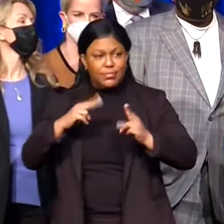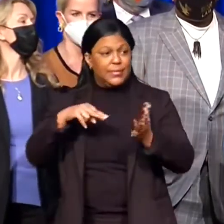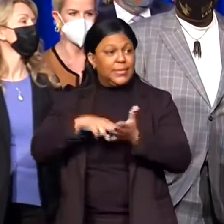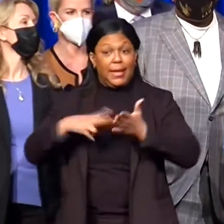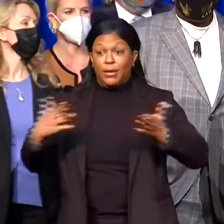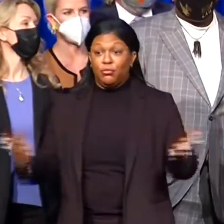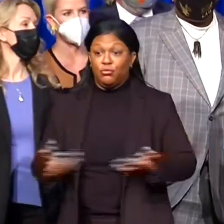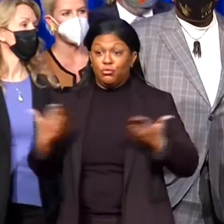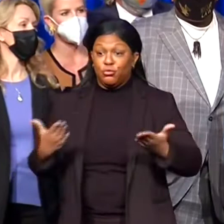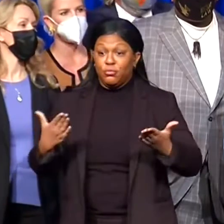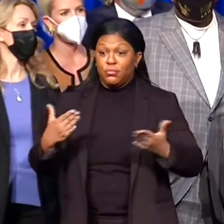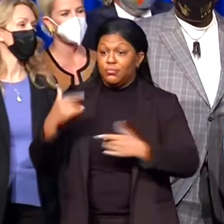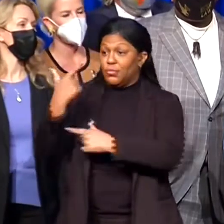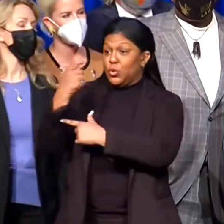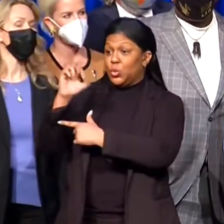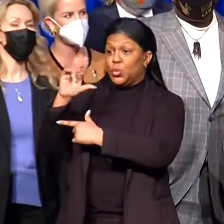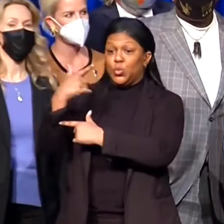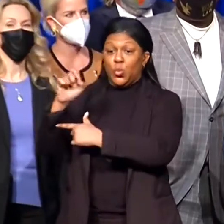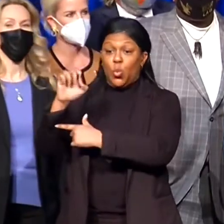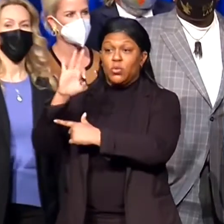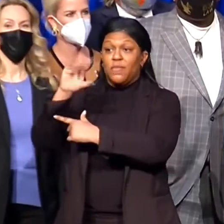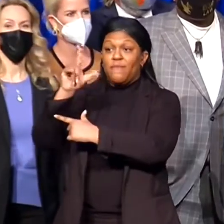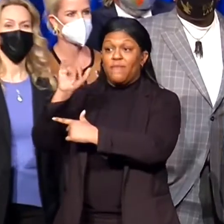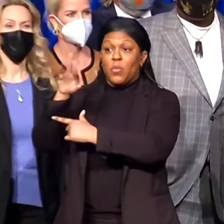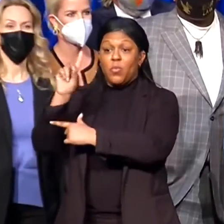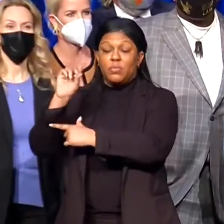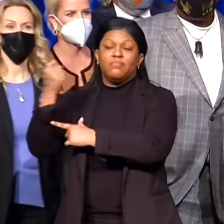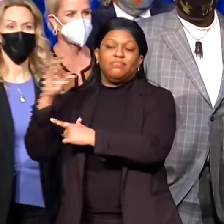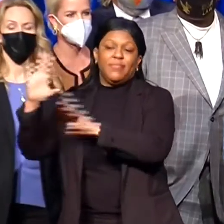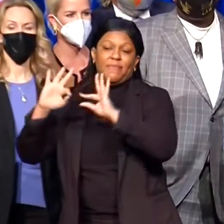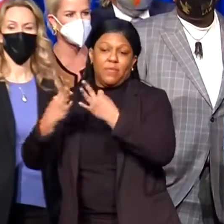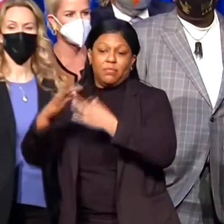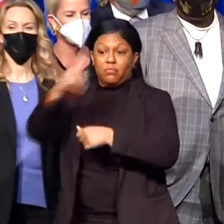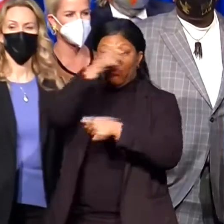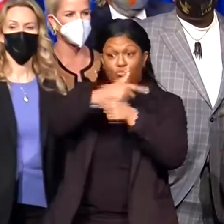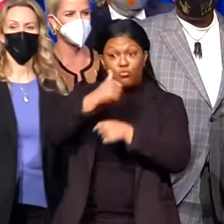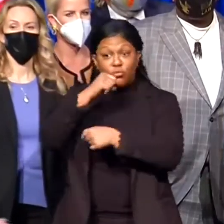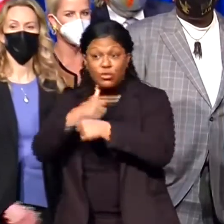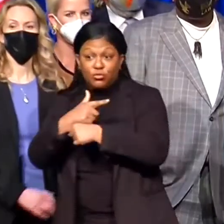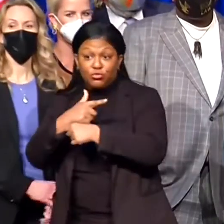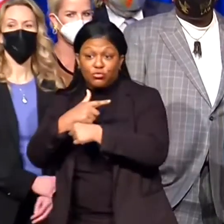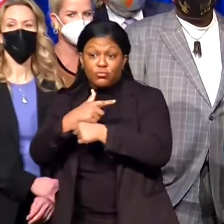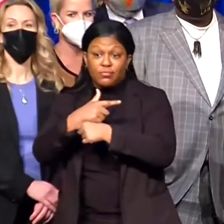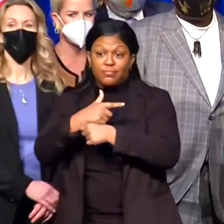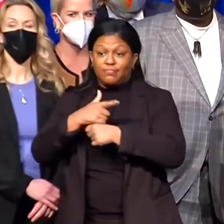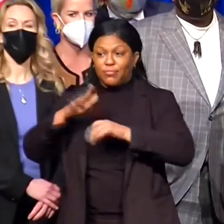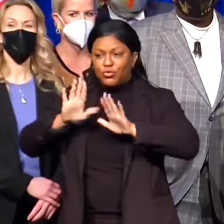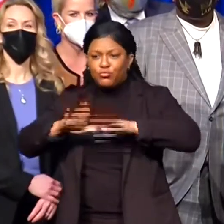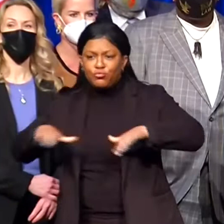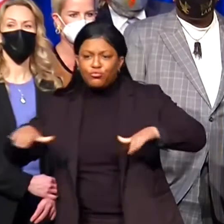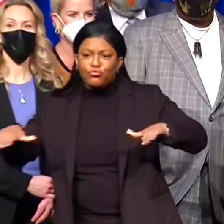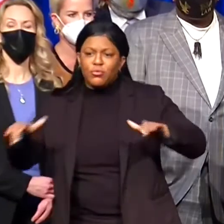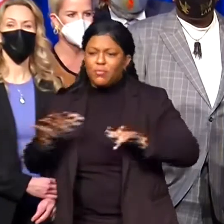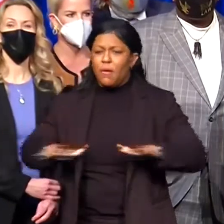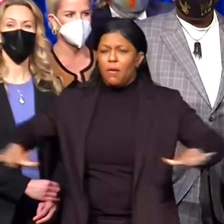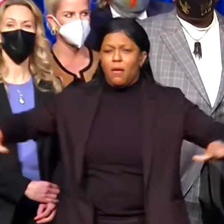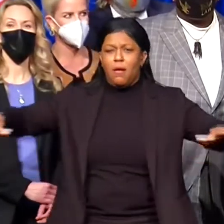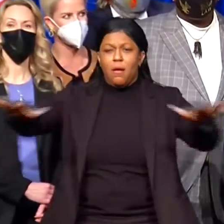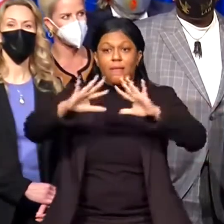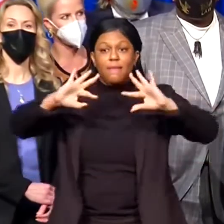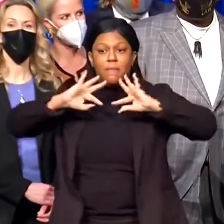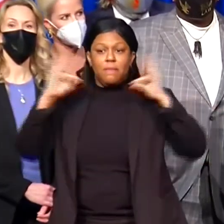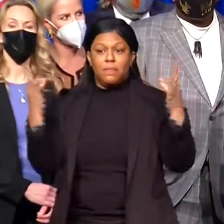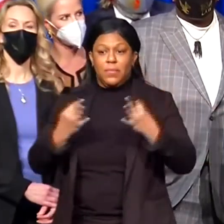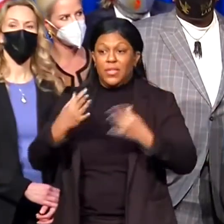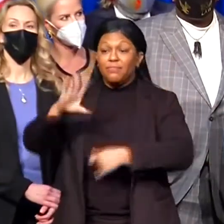George Floyd, his brothers and sisters, his children, all his family, his daughter,